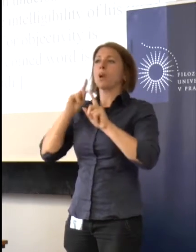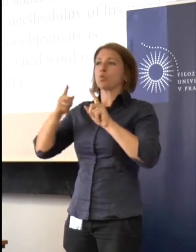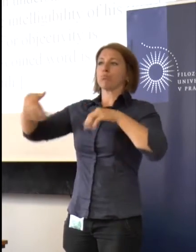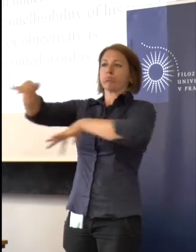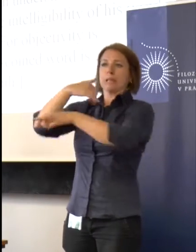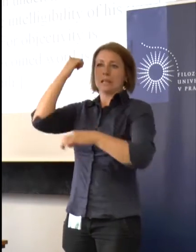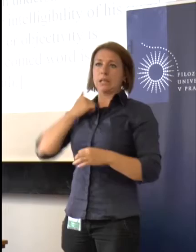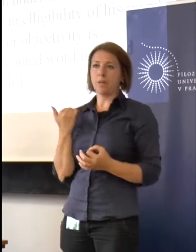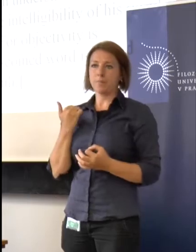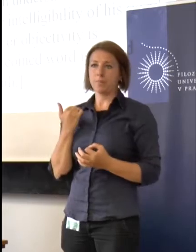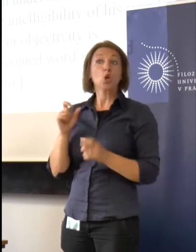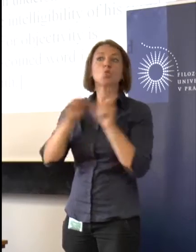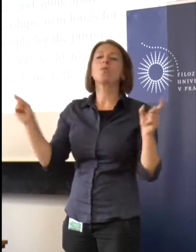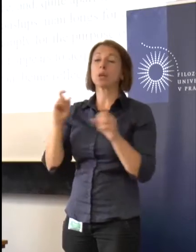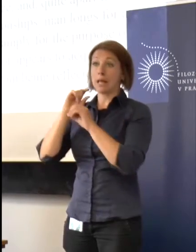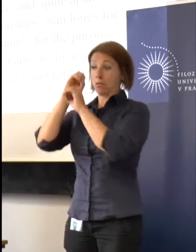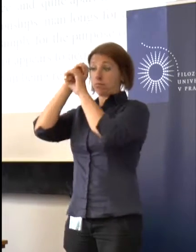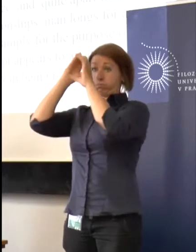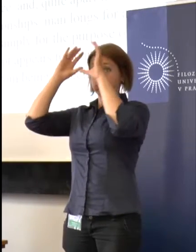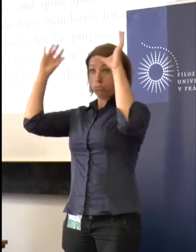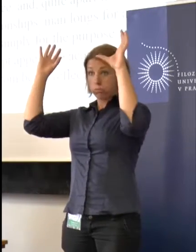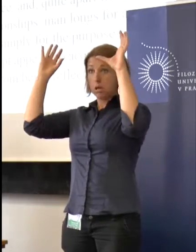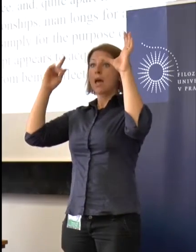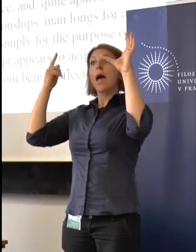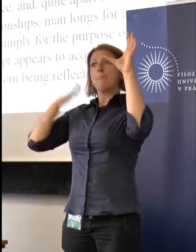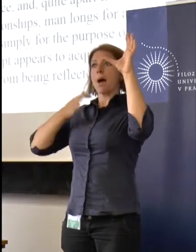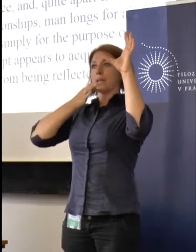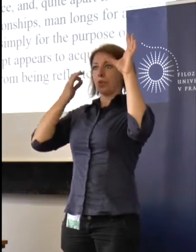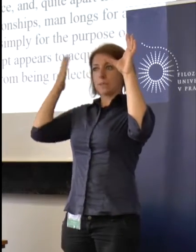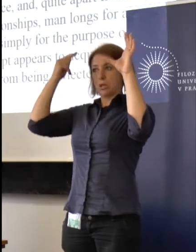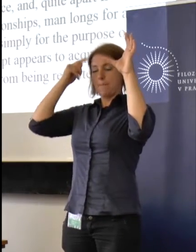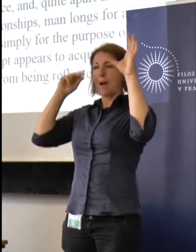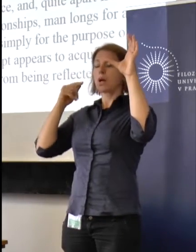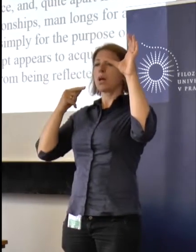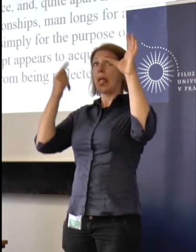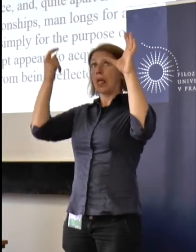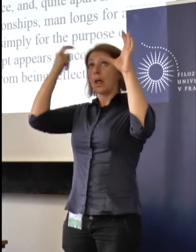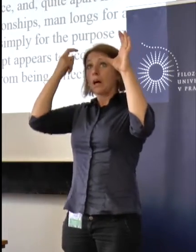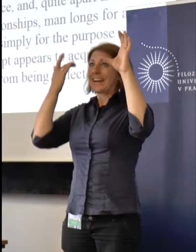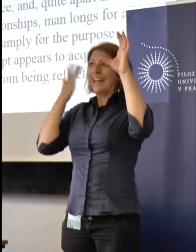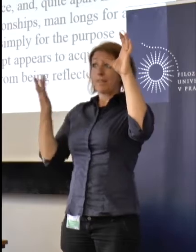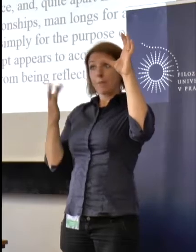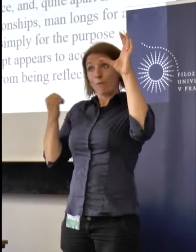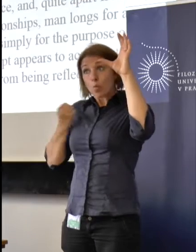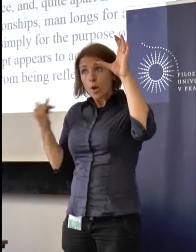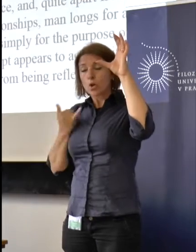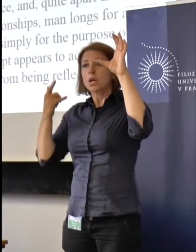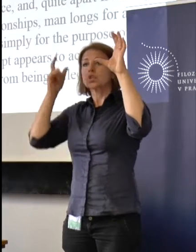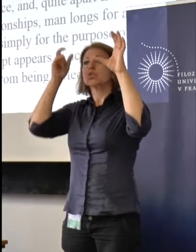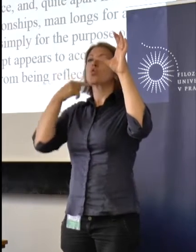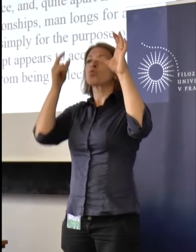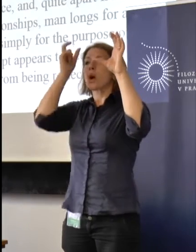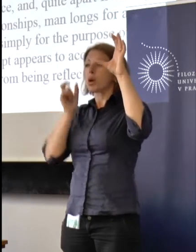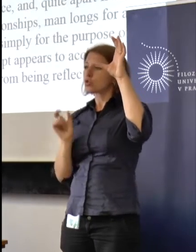others. For objectivity is heightened, and so on and so forth. So once more, thought itself, and this is what my important sentence, thought itself